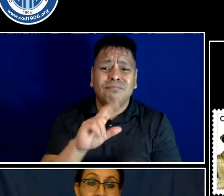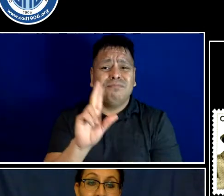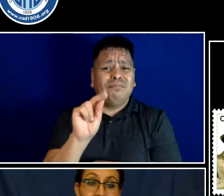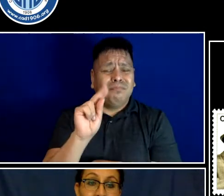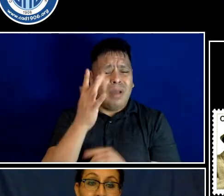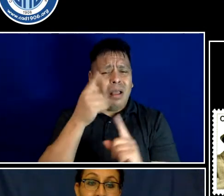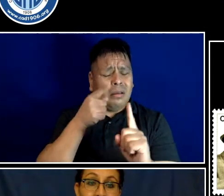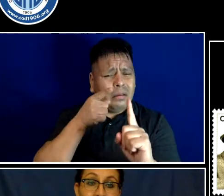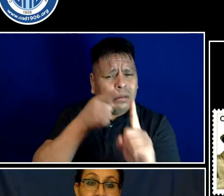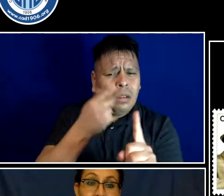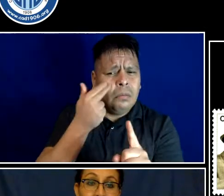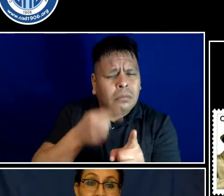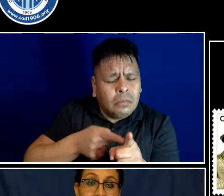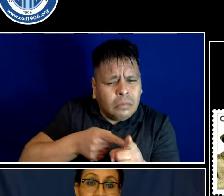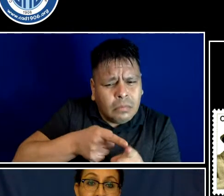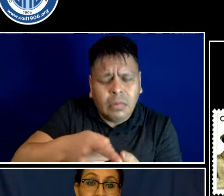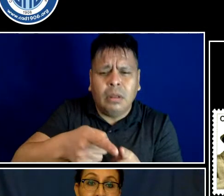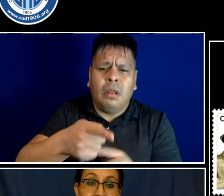not forgotten.